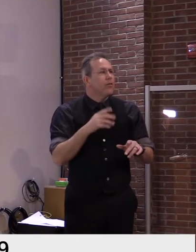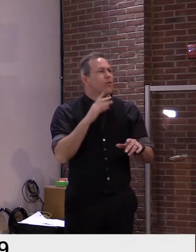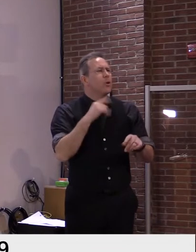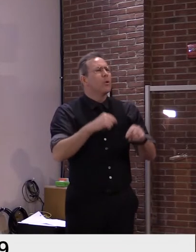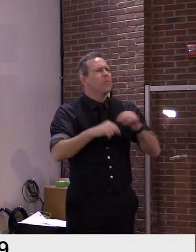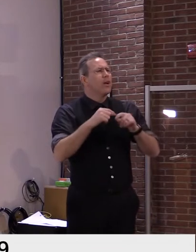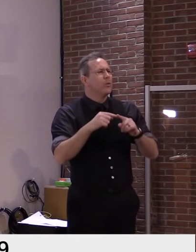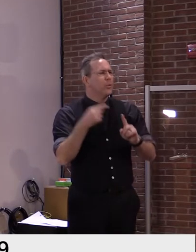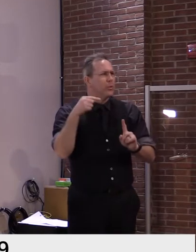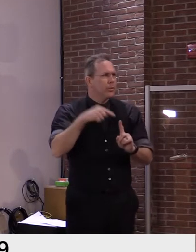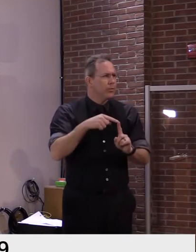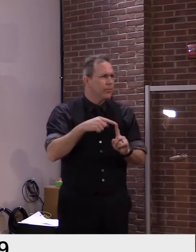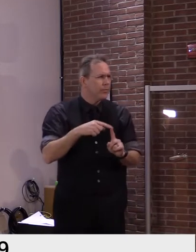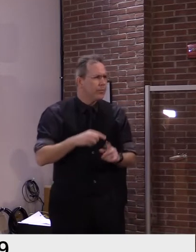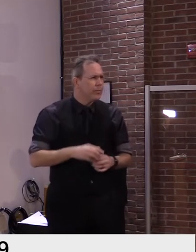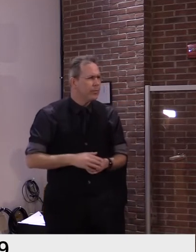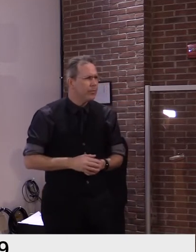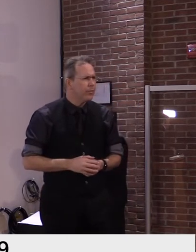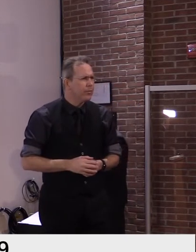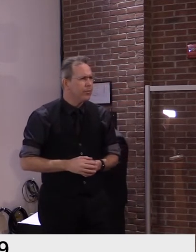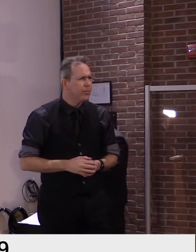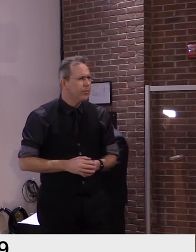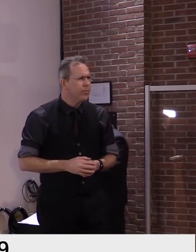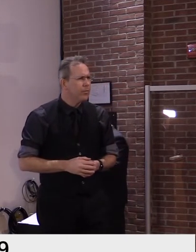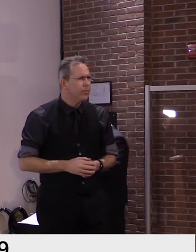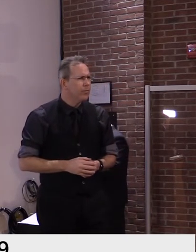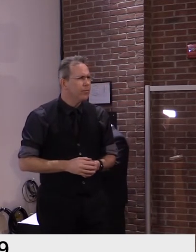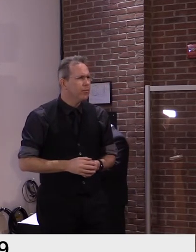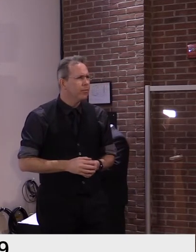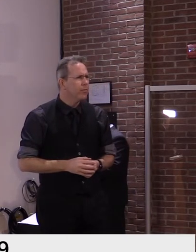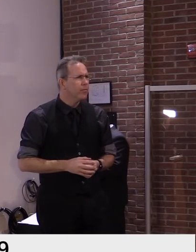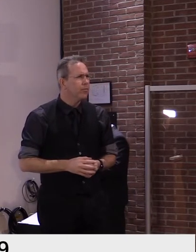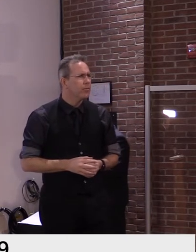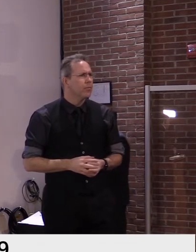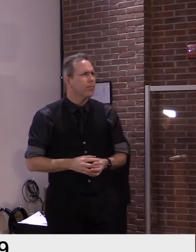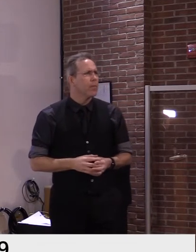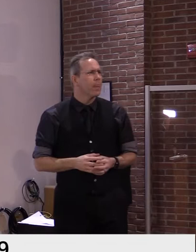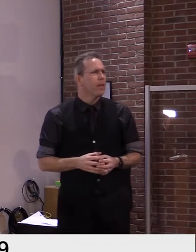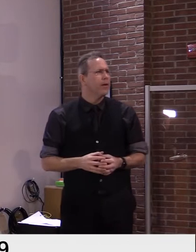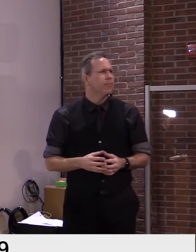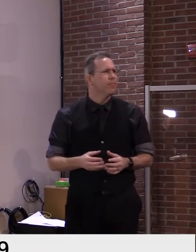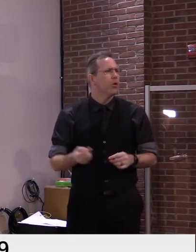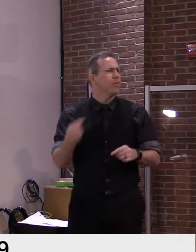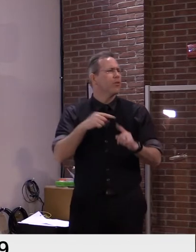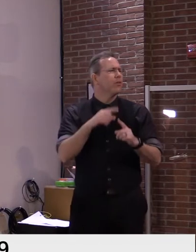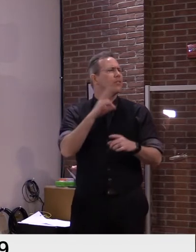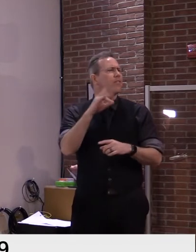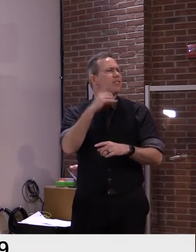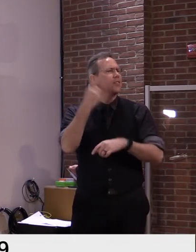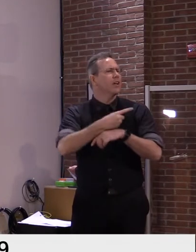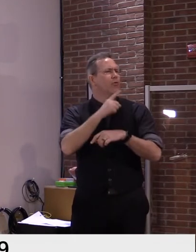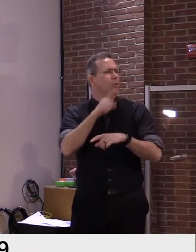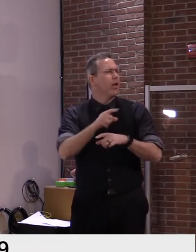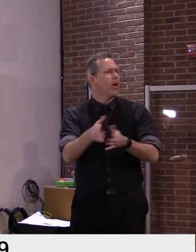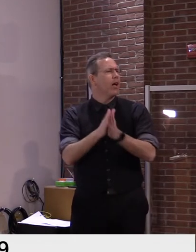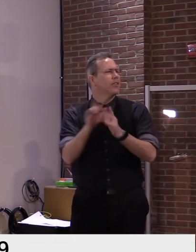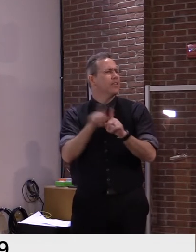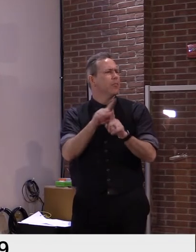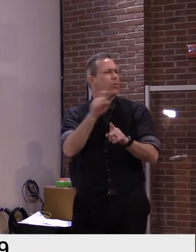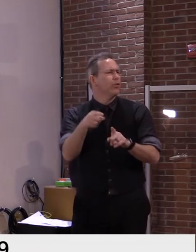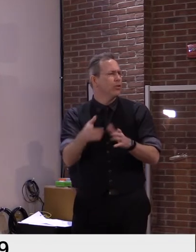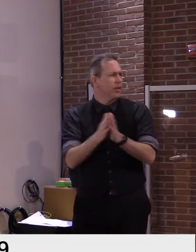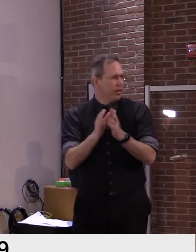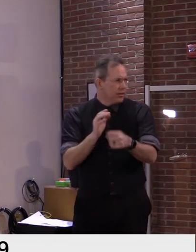the version that the House passed that she was talking about of the bill for helping those businesses in